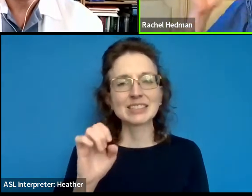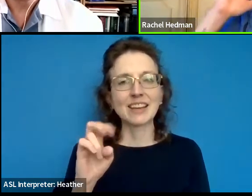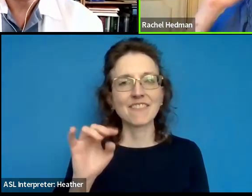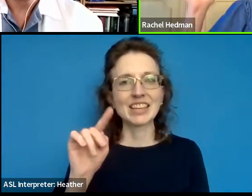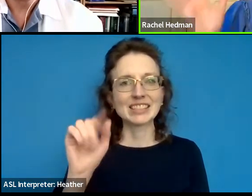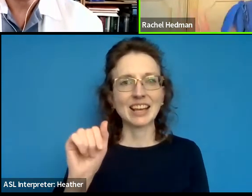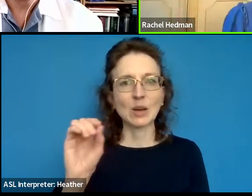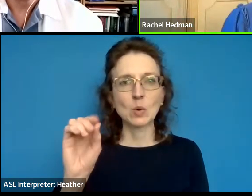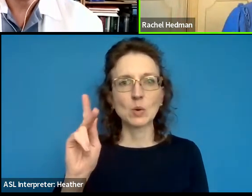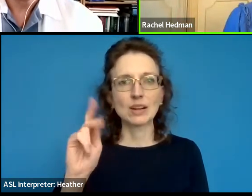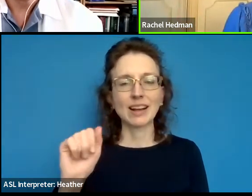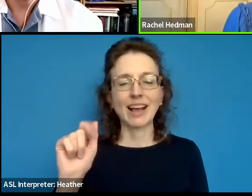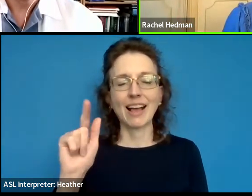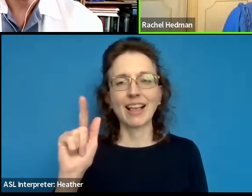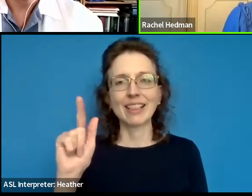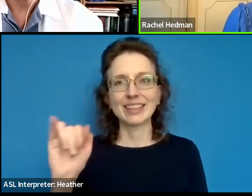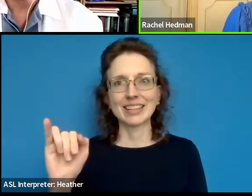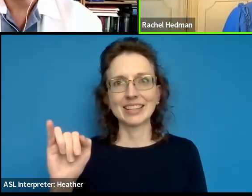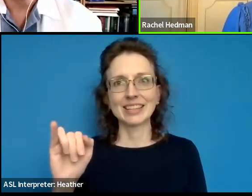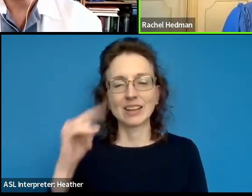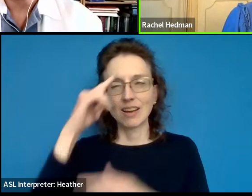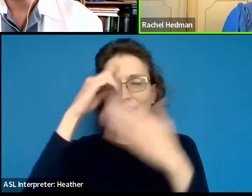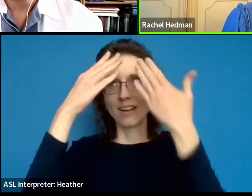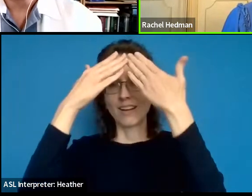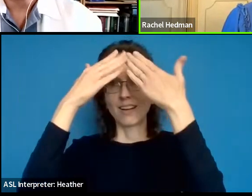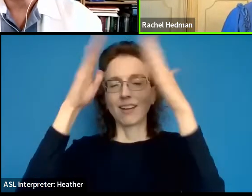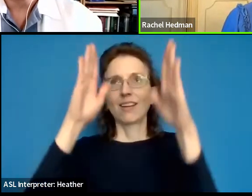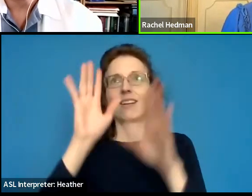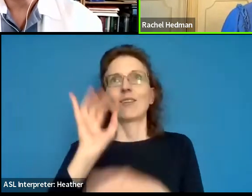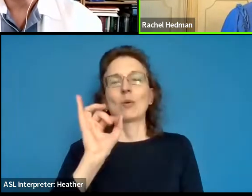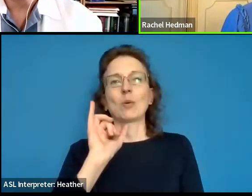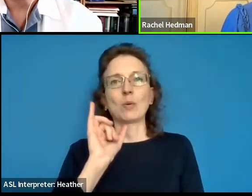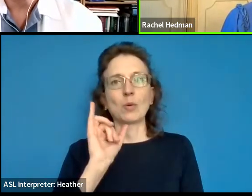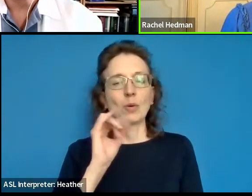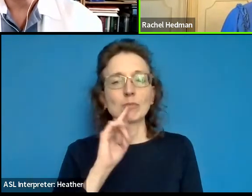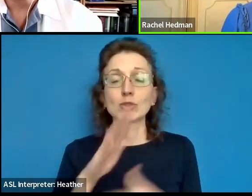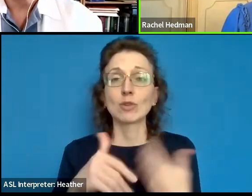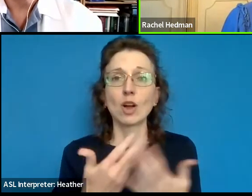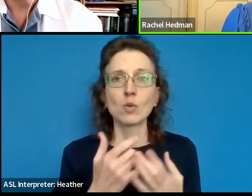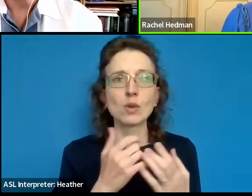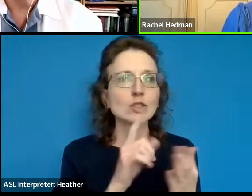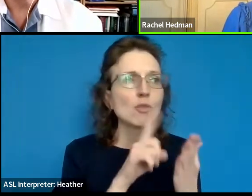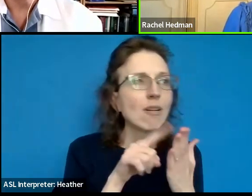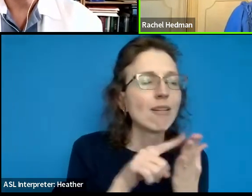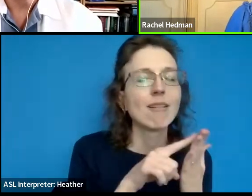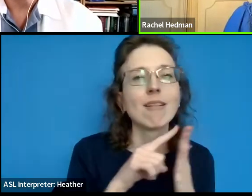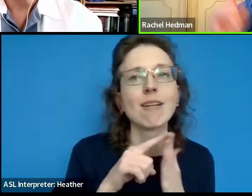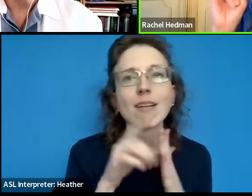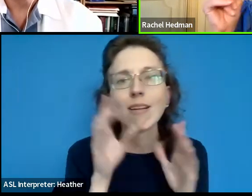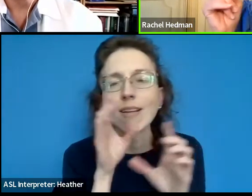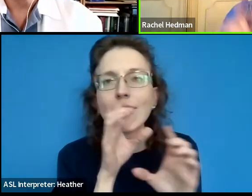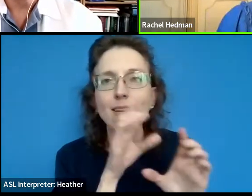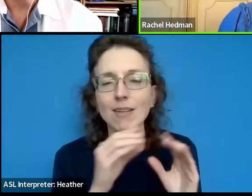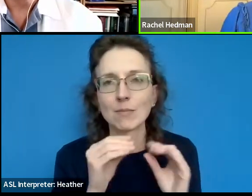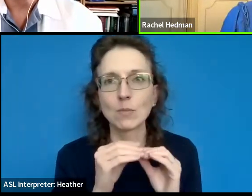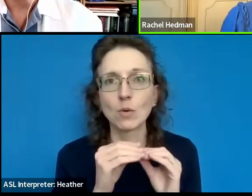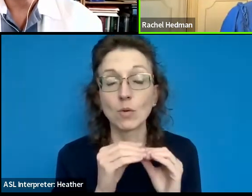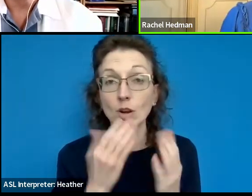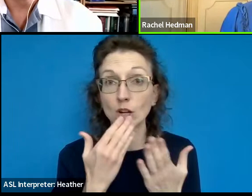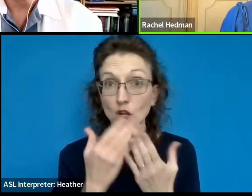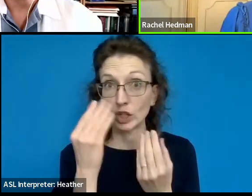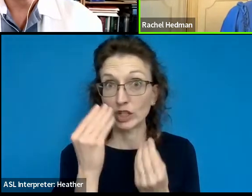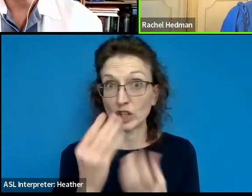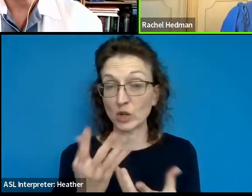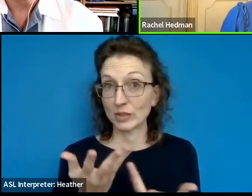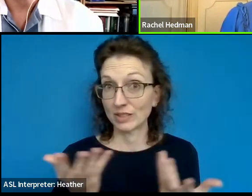opening of eyes and minds and everything. I'm sure all of us are going to want to explore even more. The good news is, everyone, is